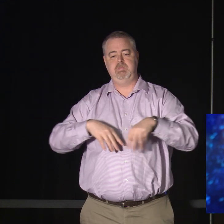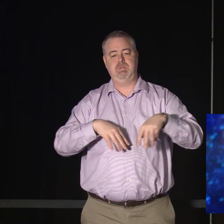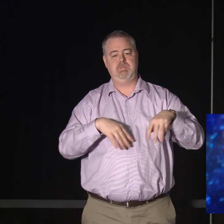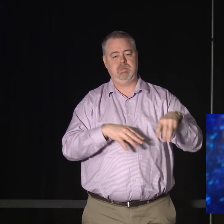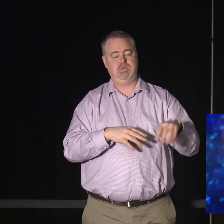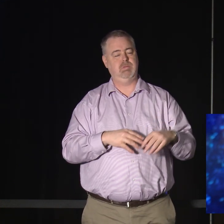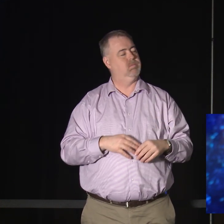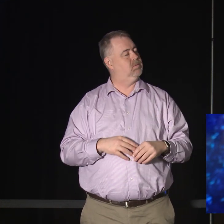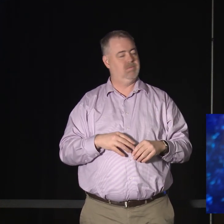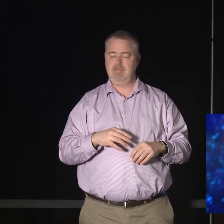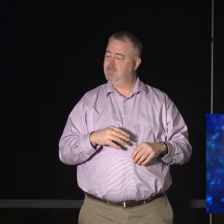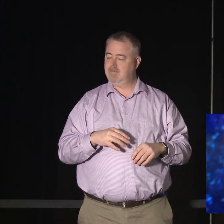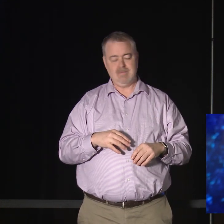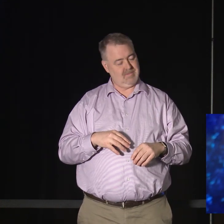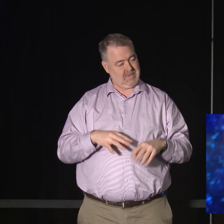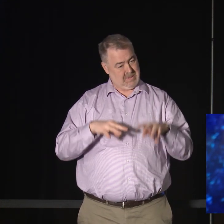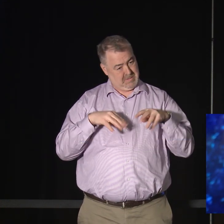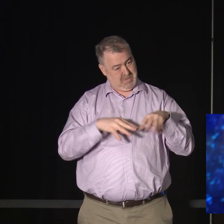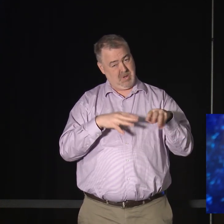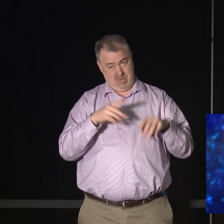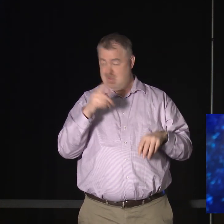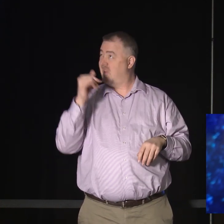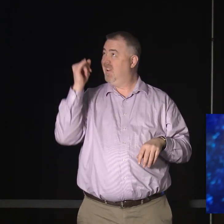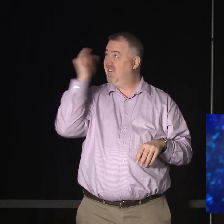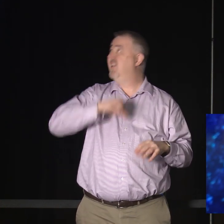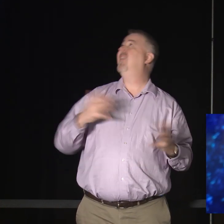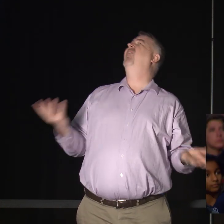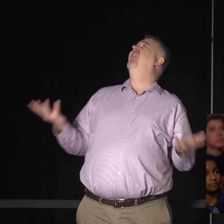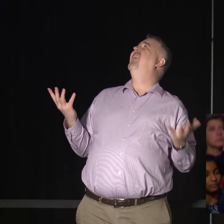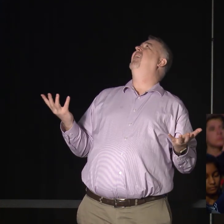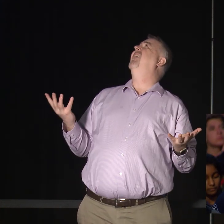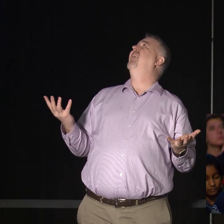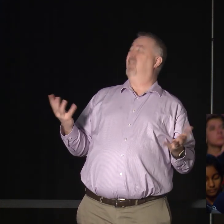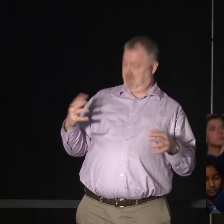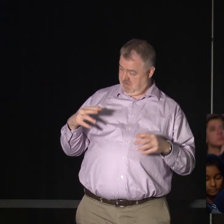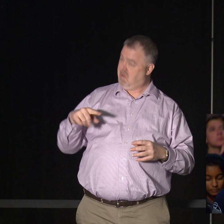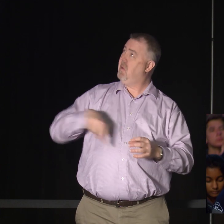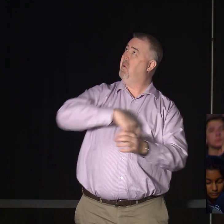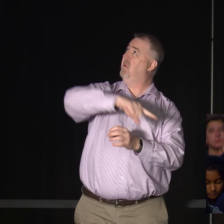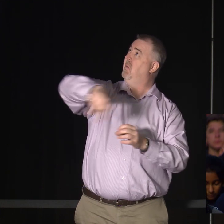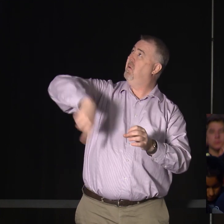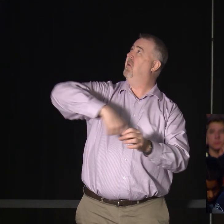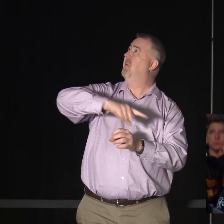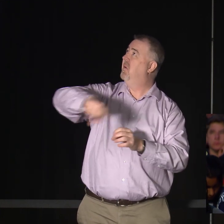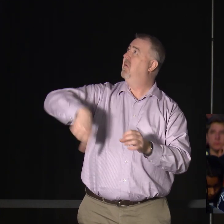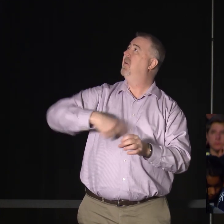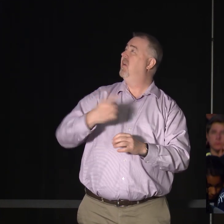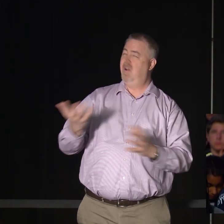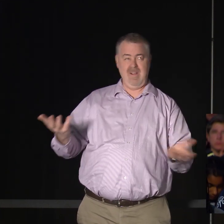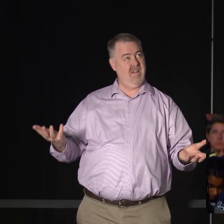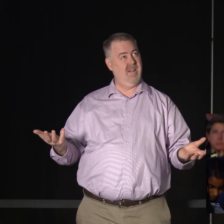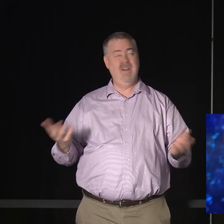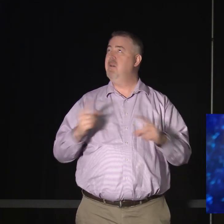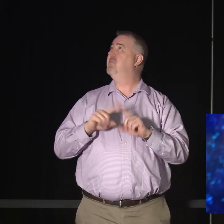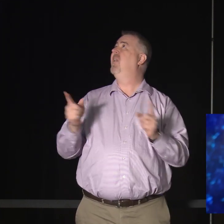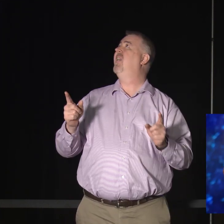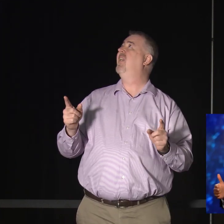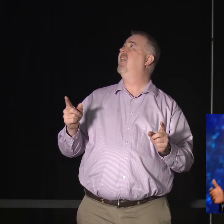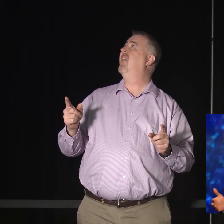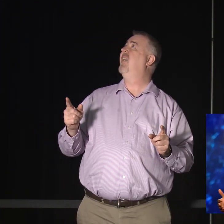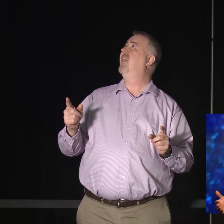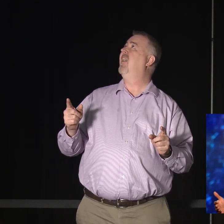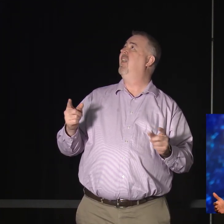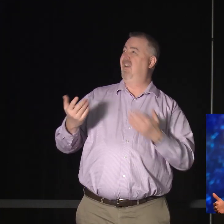Woo! I want you to march around the city. You want me to do what? March around the city. But Lord, we're going to be